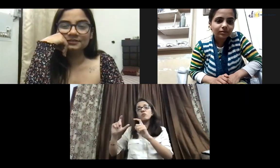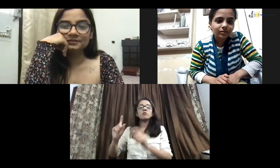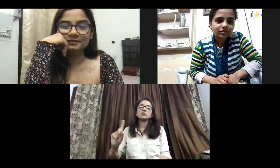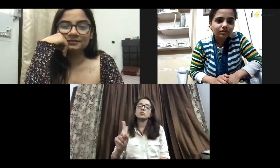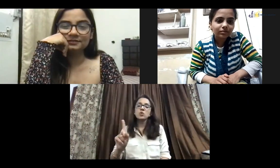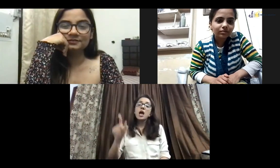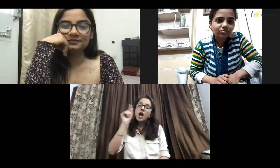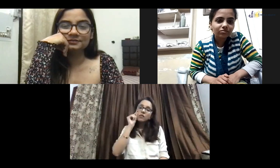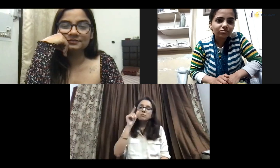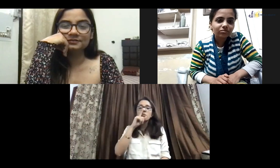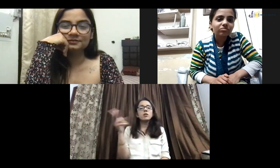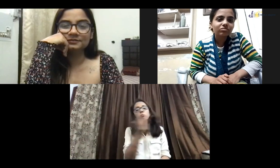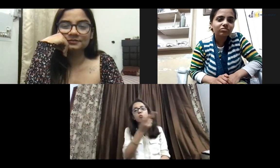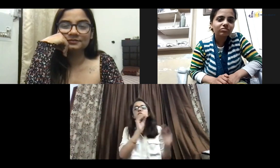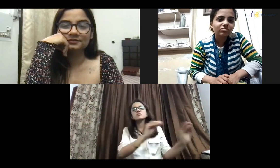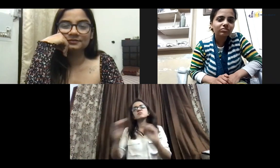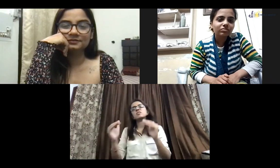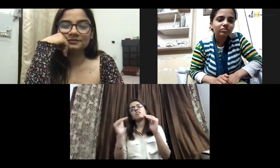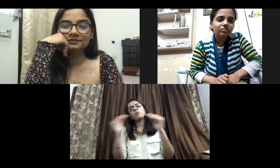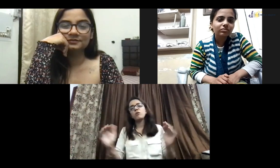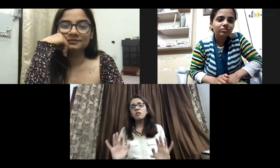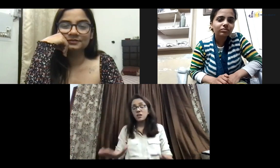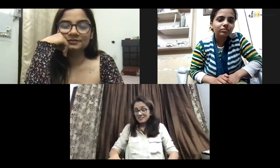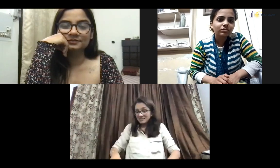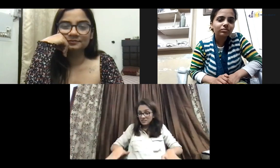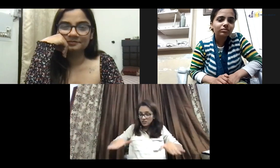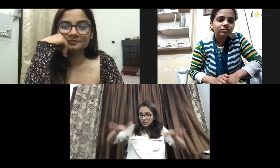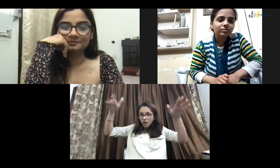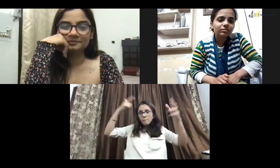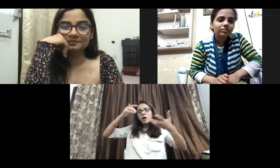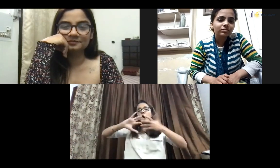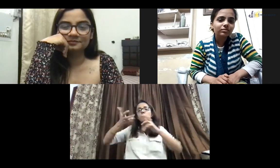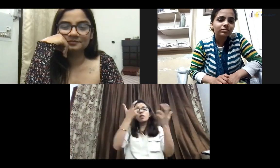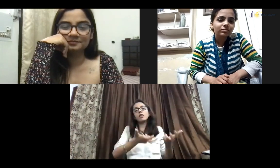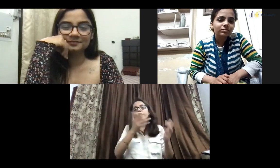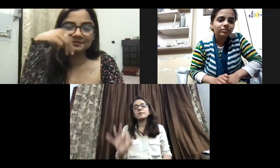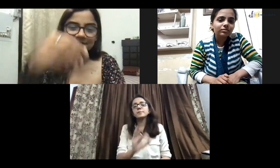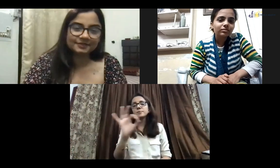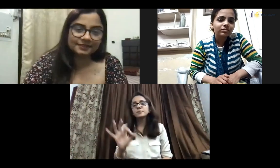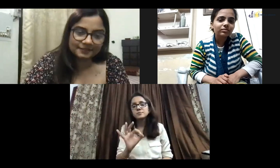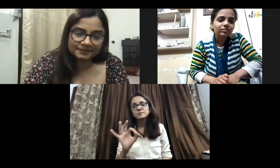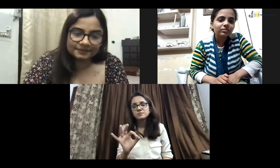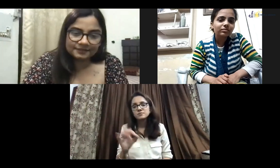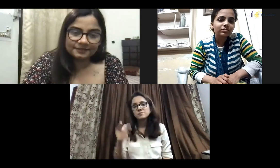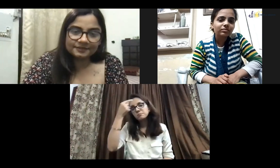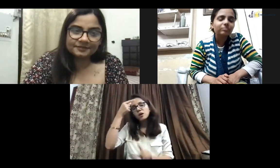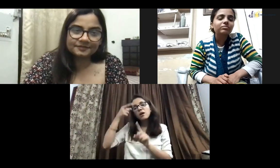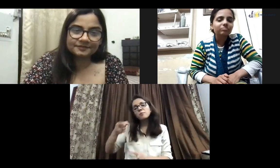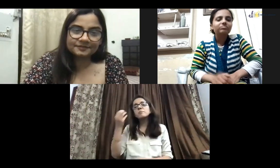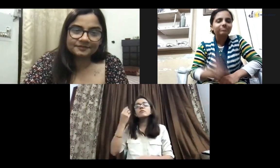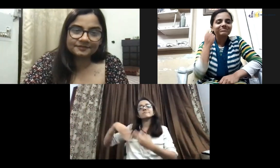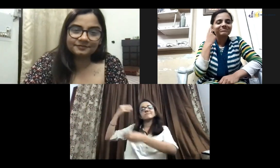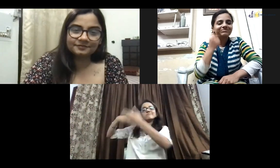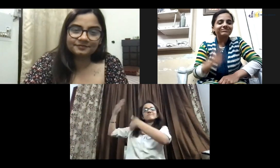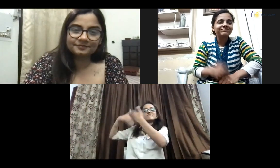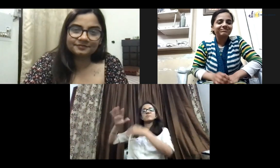time and not looking out for them. They have to explain equally to